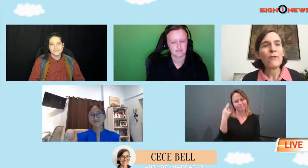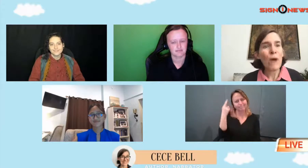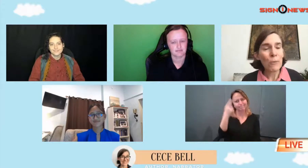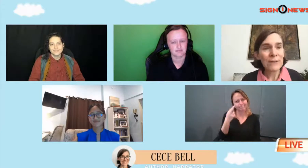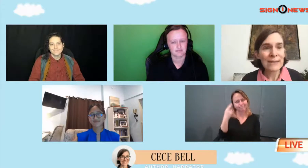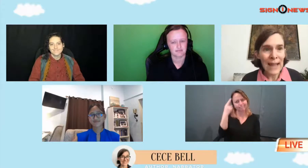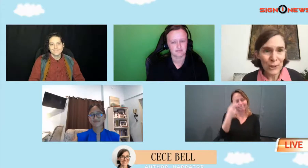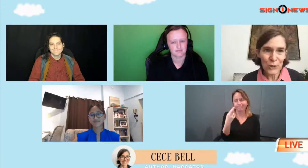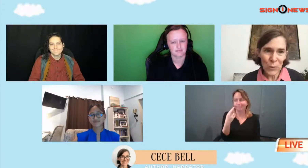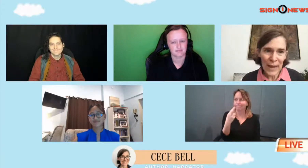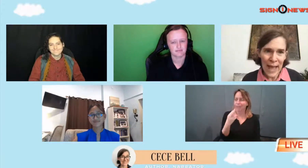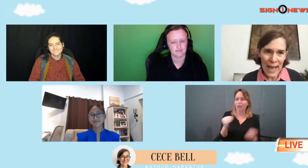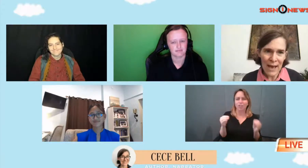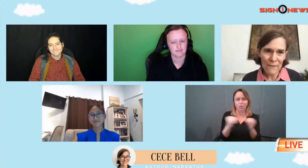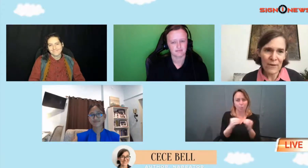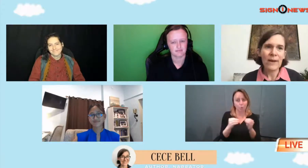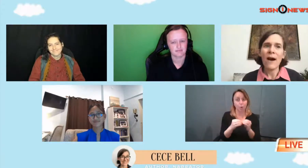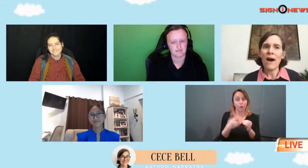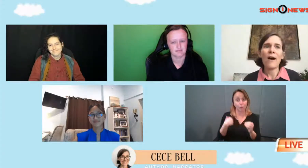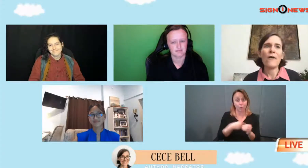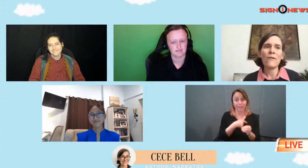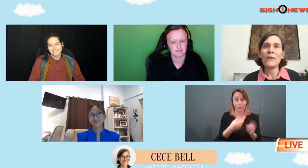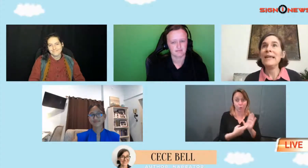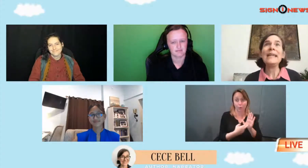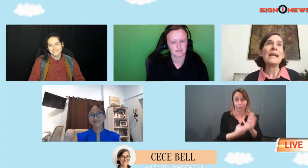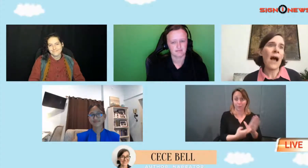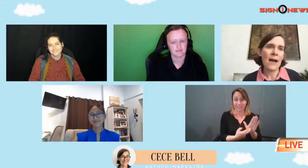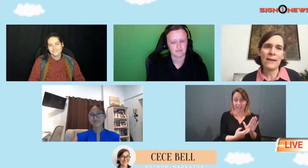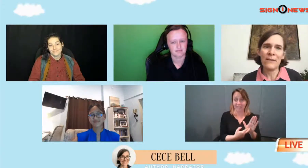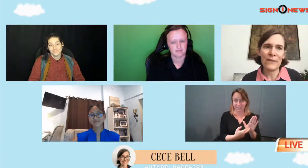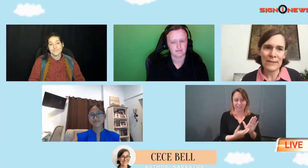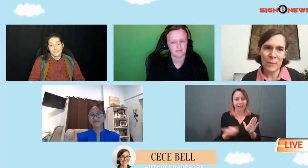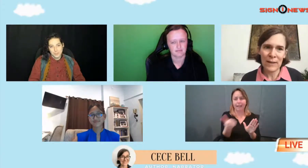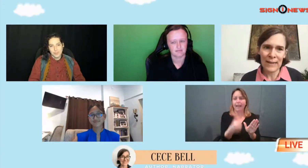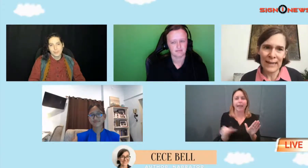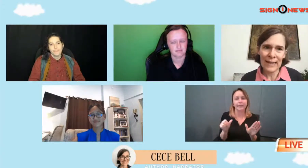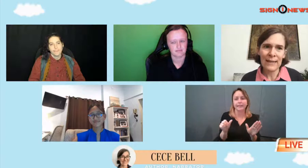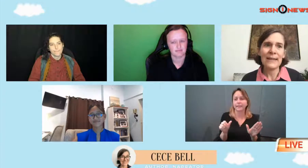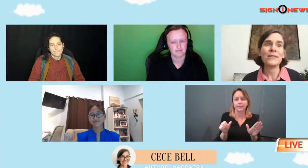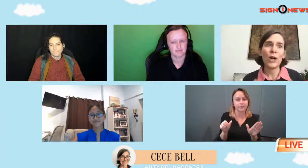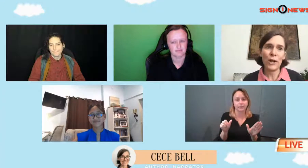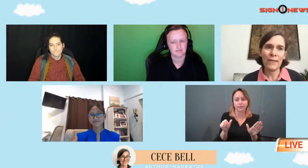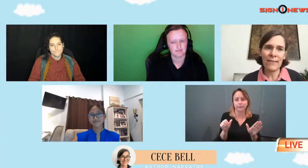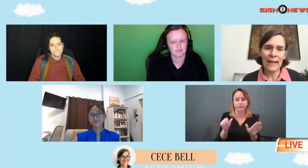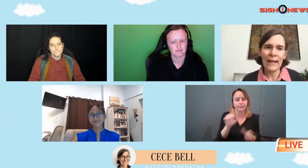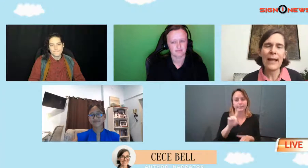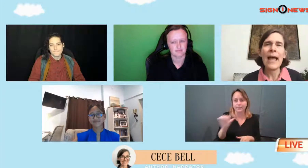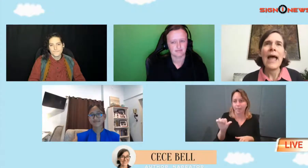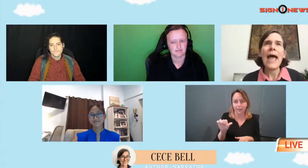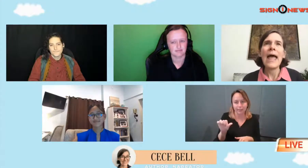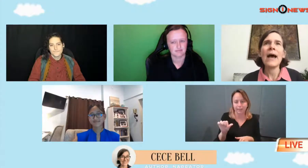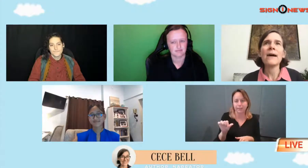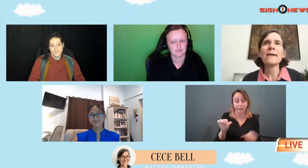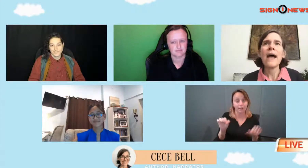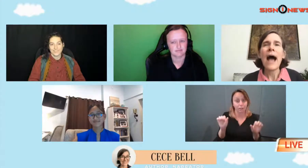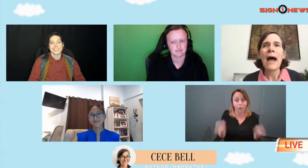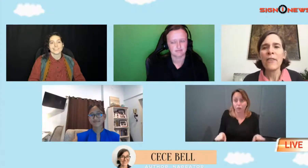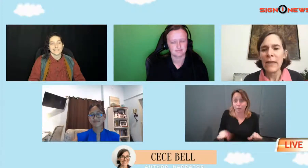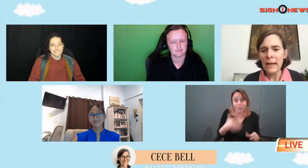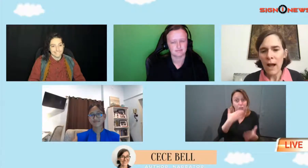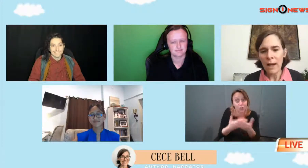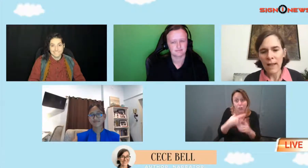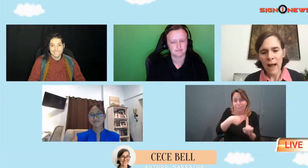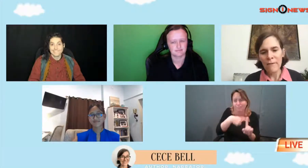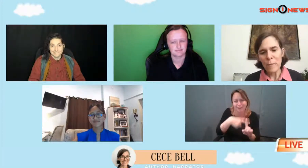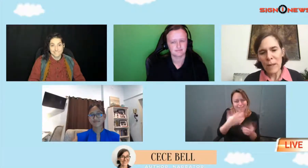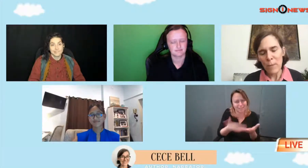more representation we have of any kind of disability is a good thing. And I